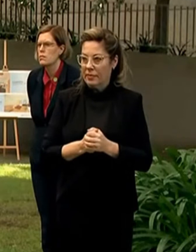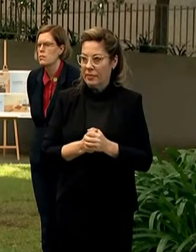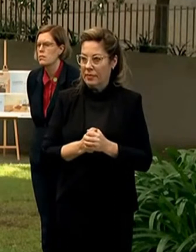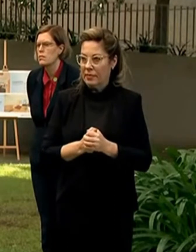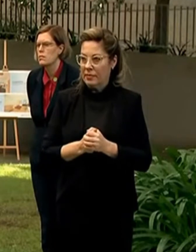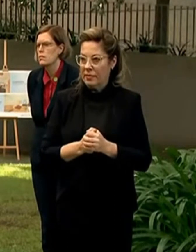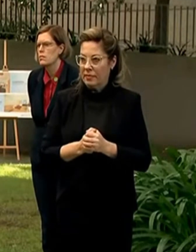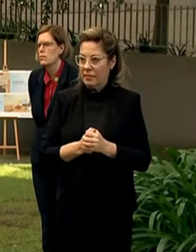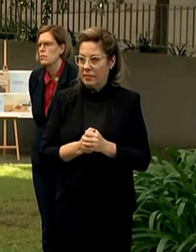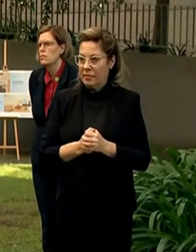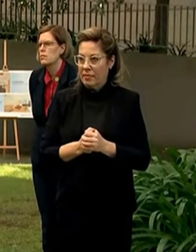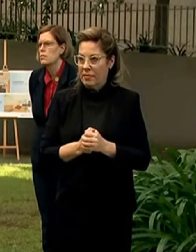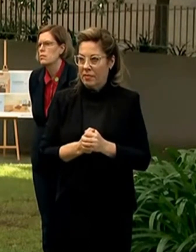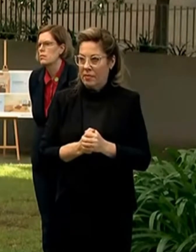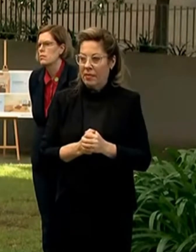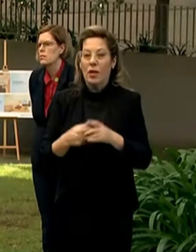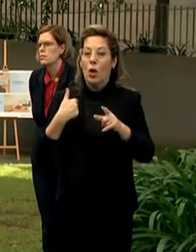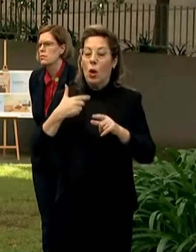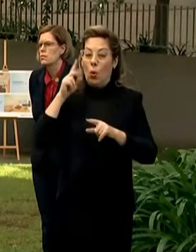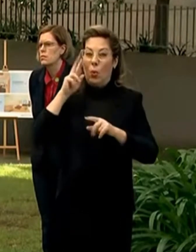I'm sorry, I didn't hear that.